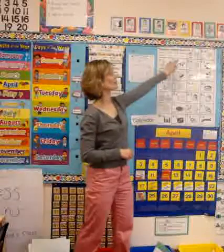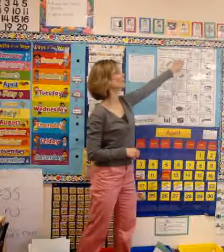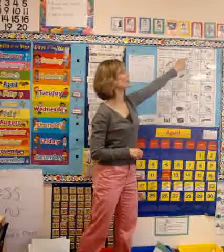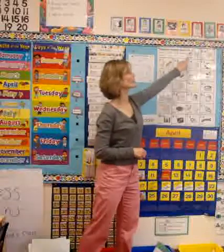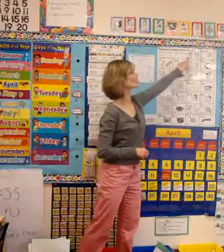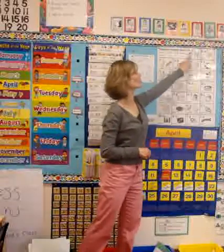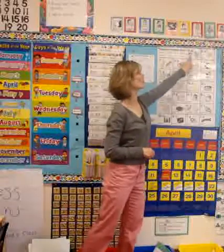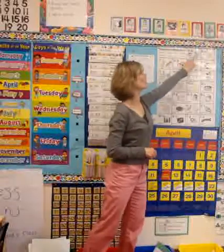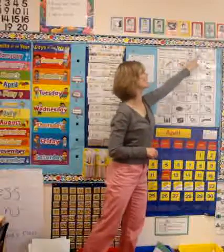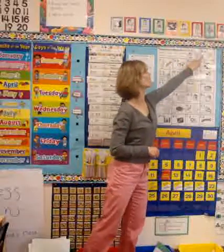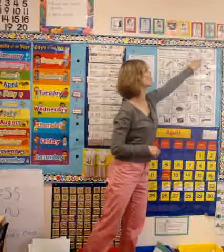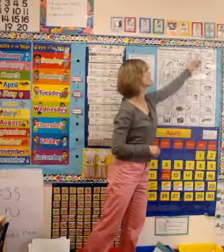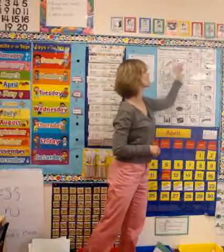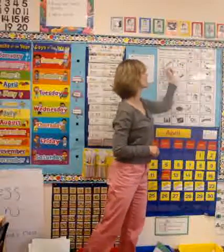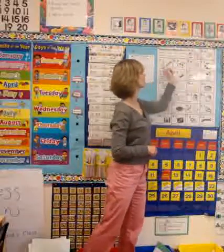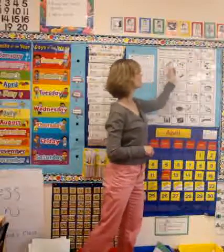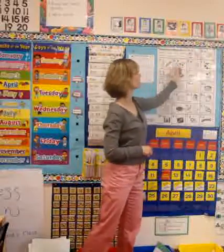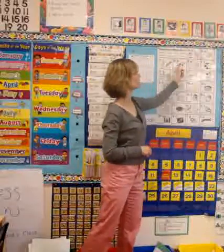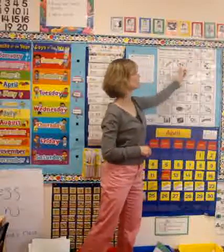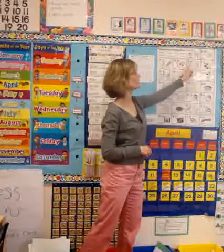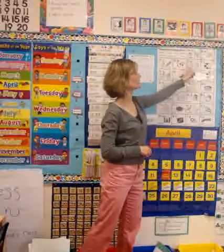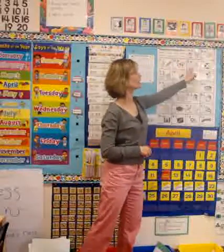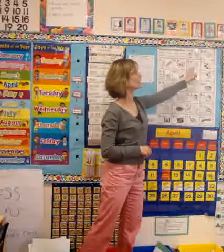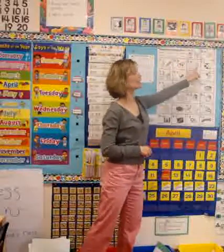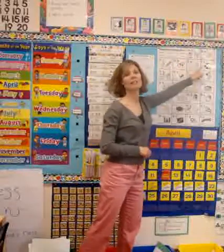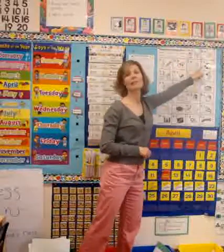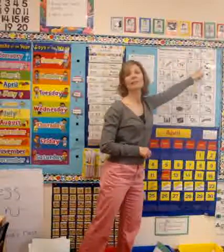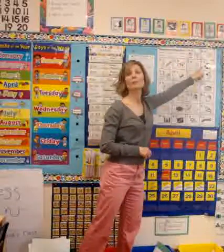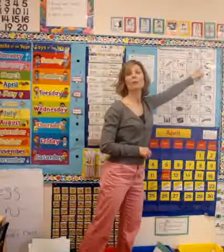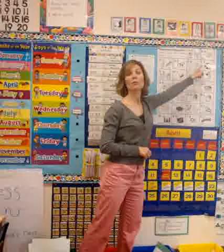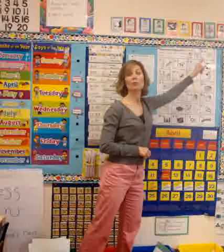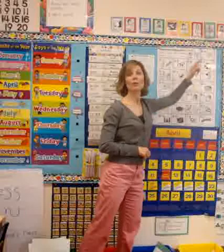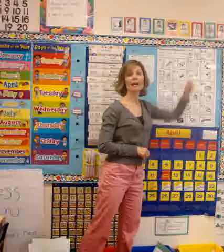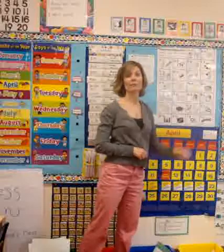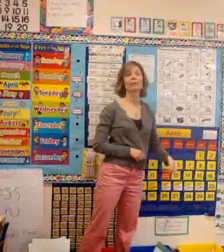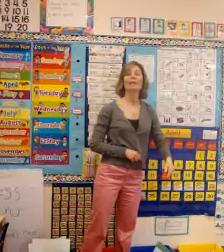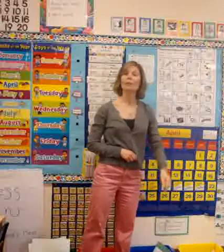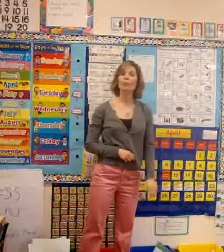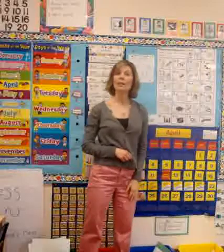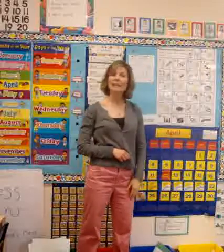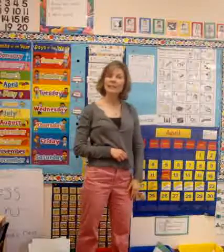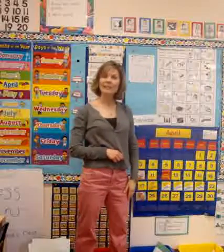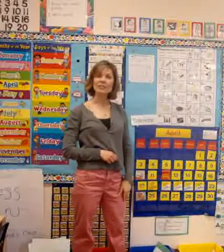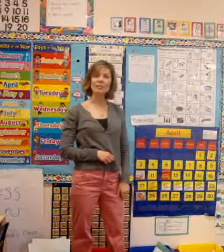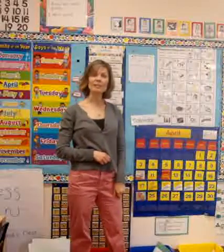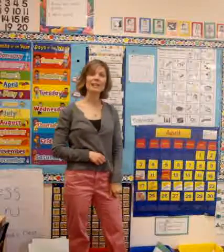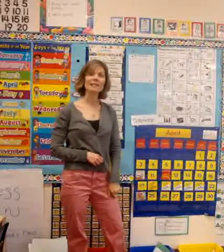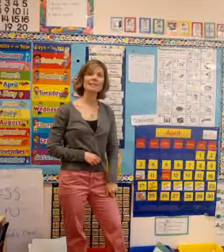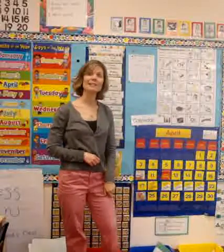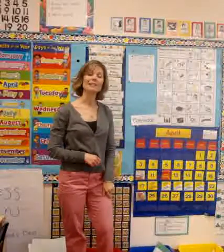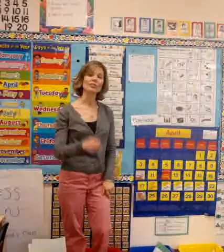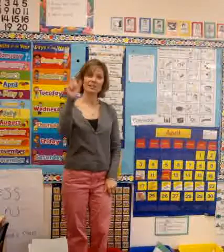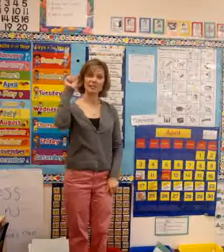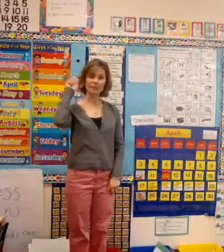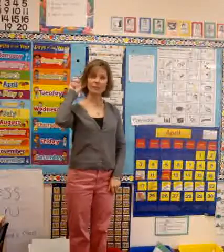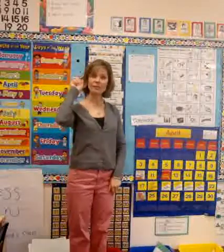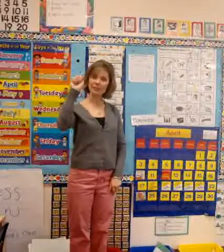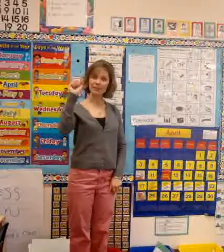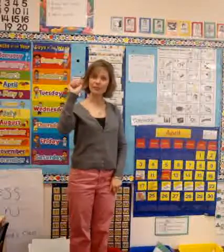I might start with A, B, C, D, E through F. And what I like to do is I like to teach the sign for the letter. So